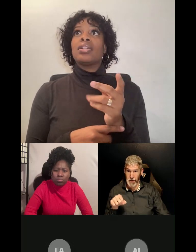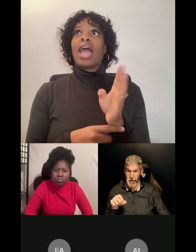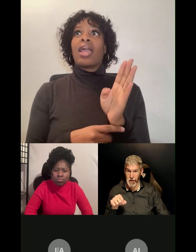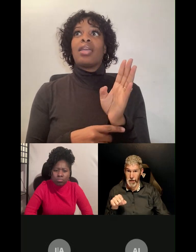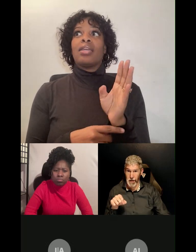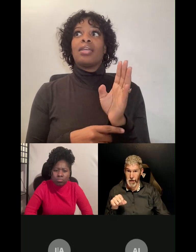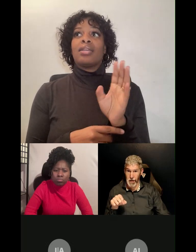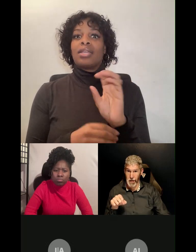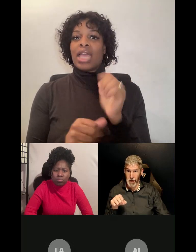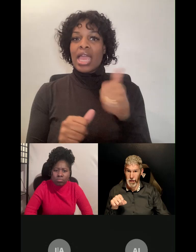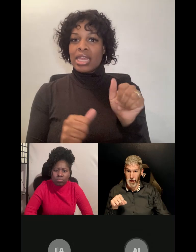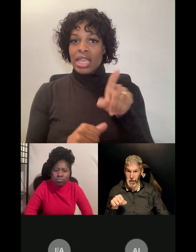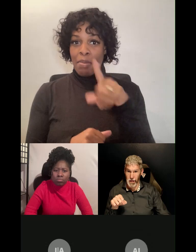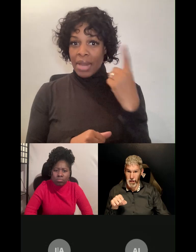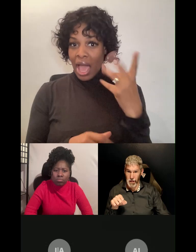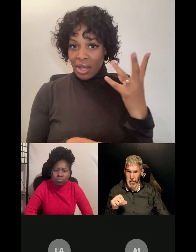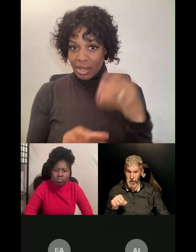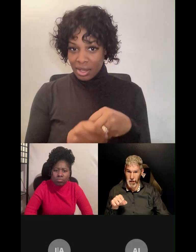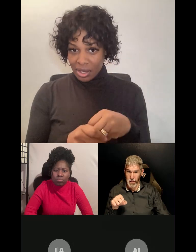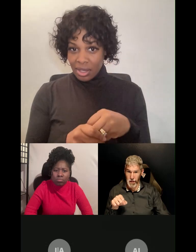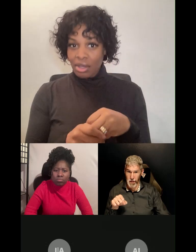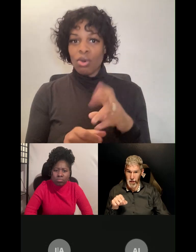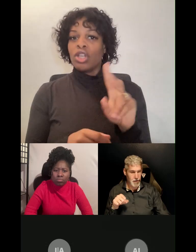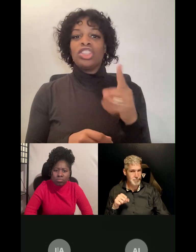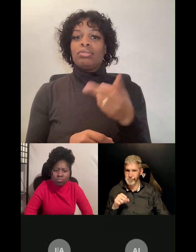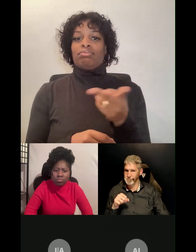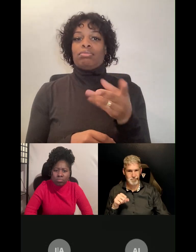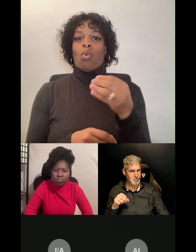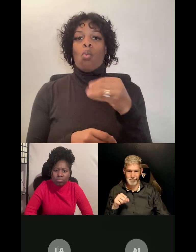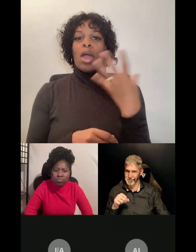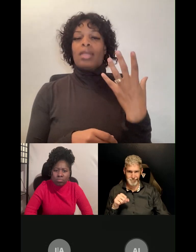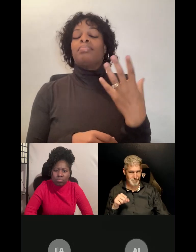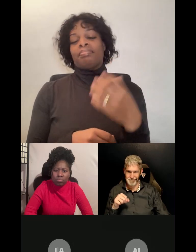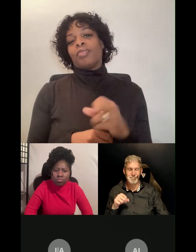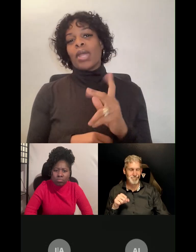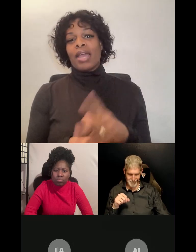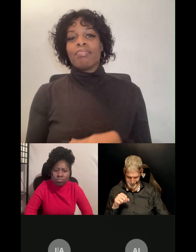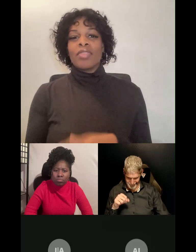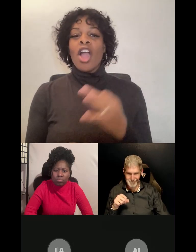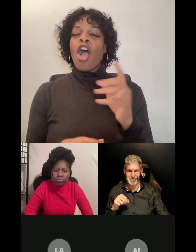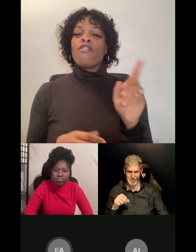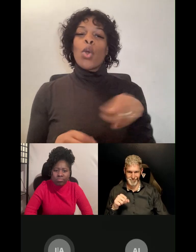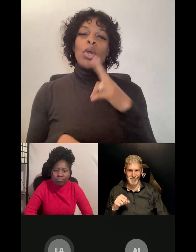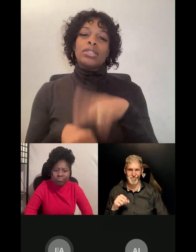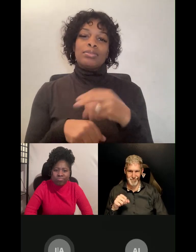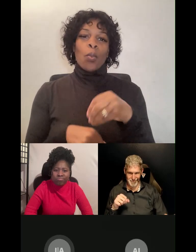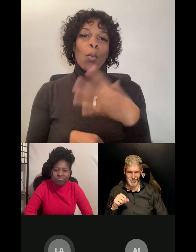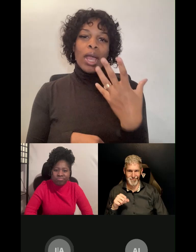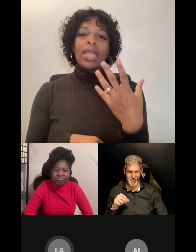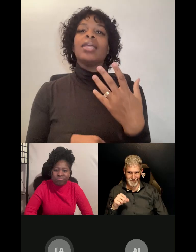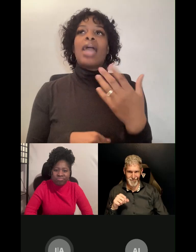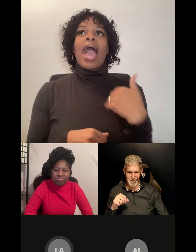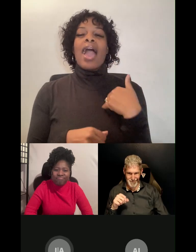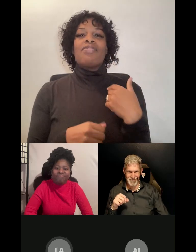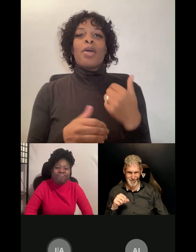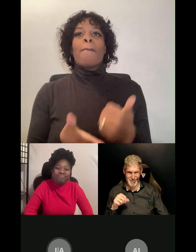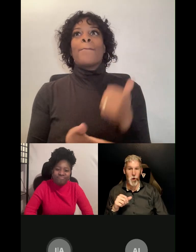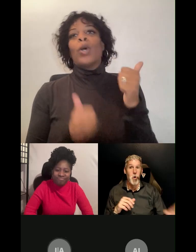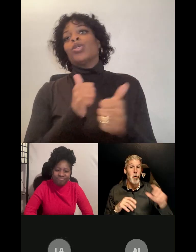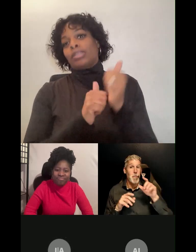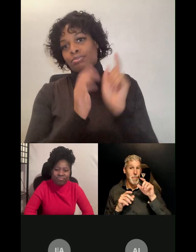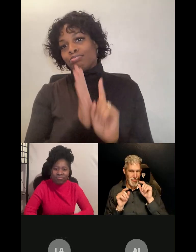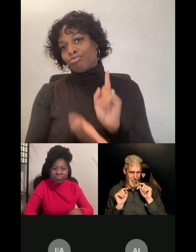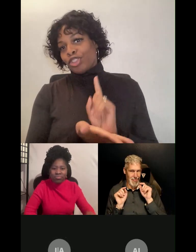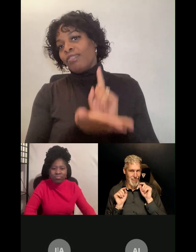Is it like any Black or just white? Okay. Of course, No Black individuals are involved. the